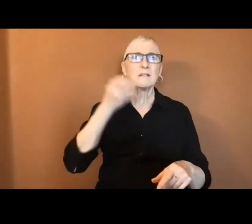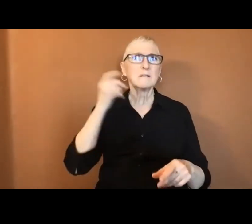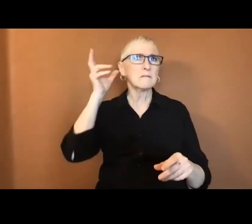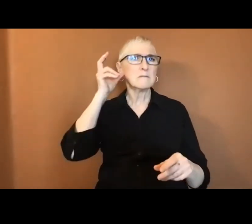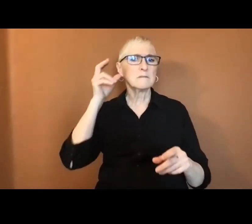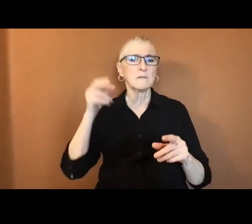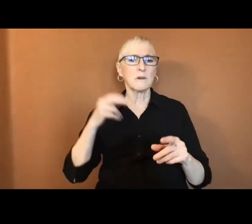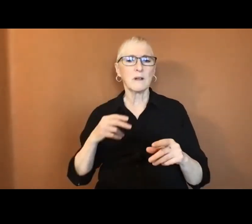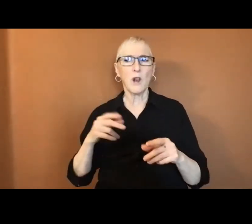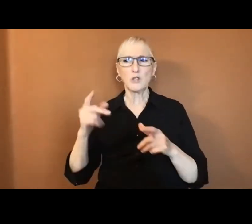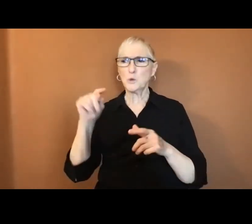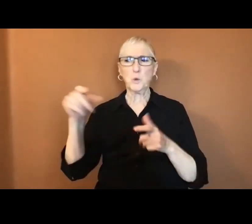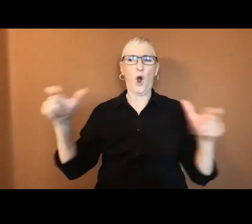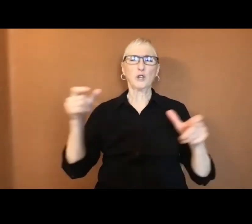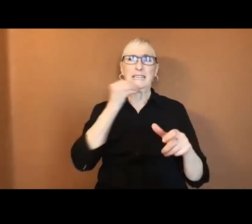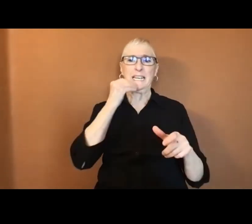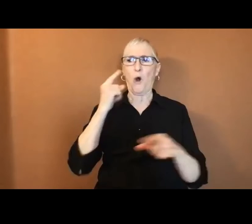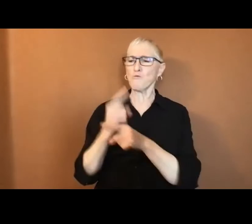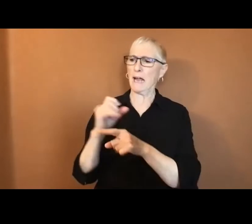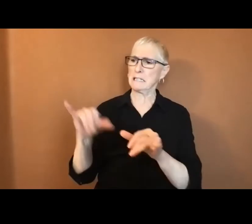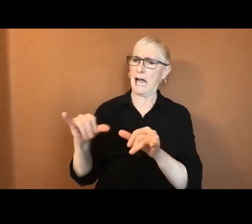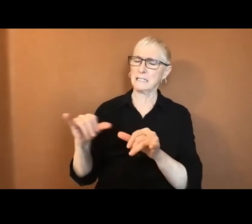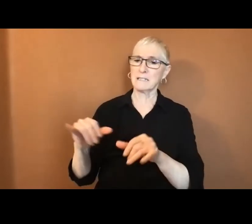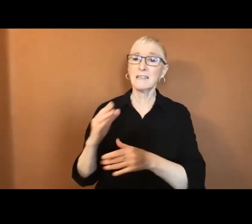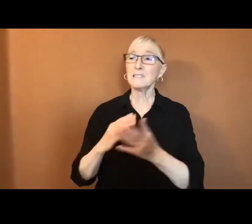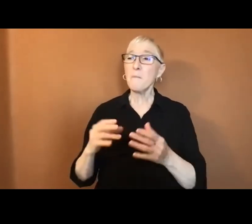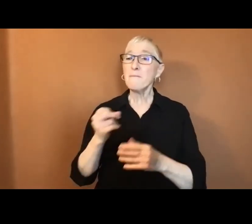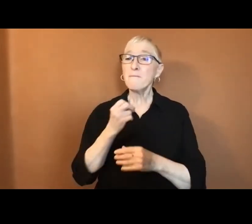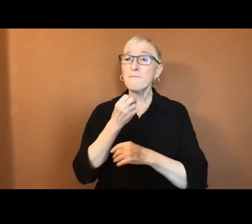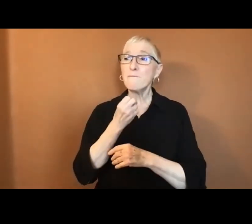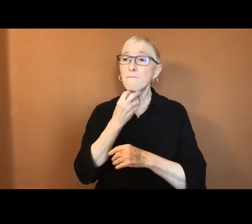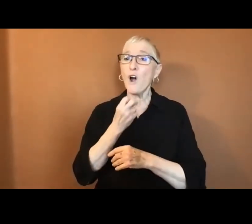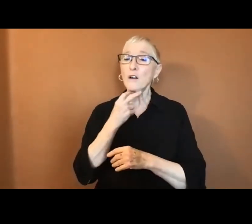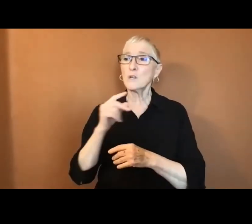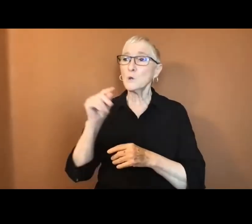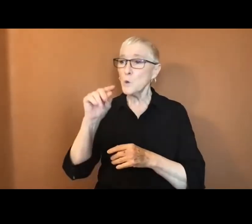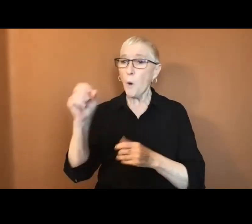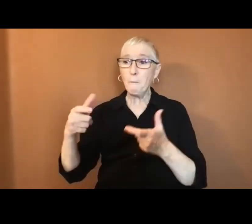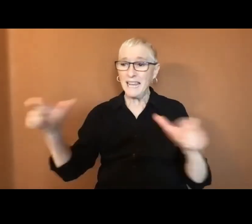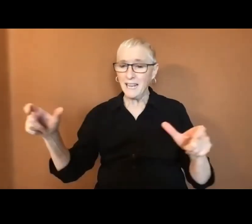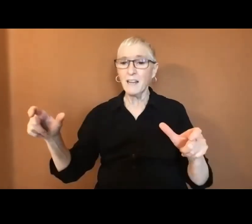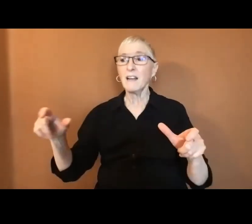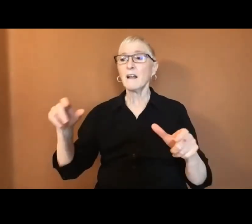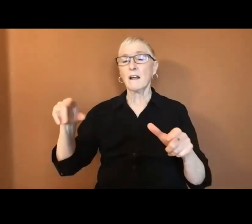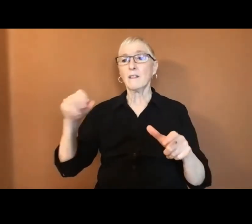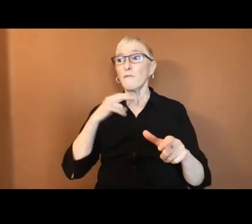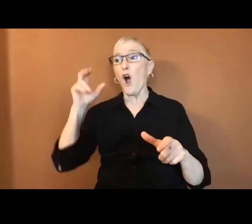eat or just the right size. And actually some frogs are so big that they would turn the tables and eat the approaching bat. So it's an